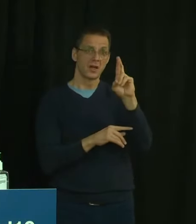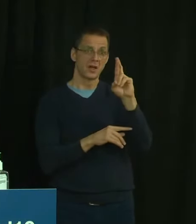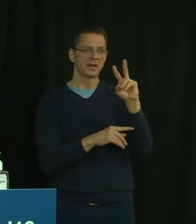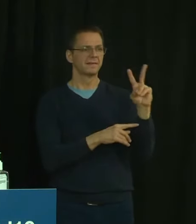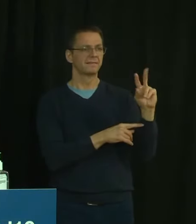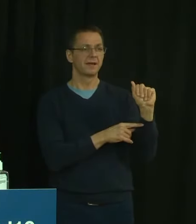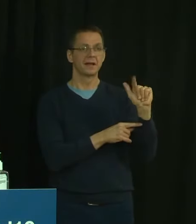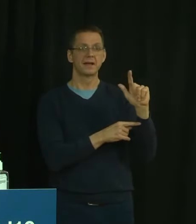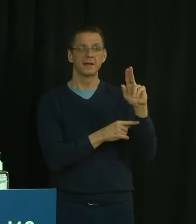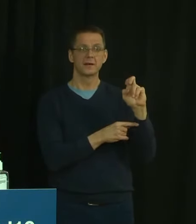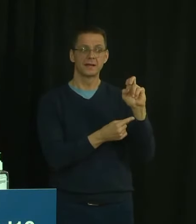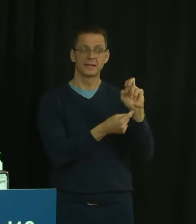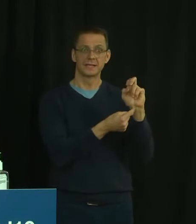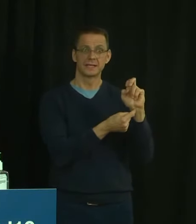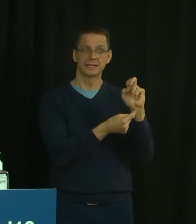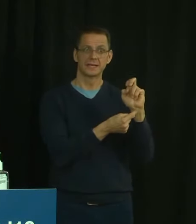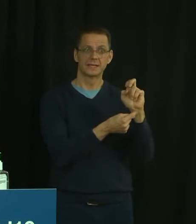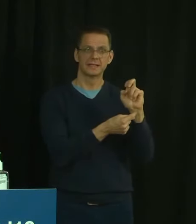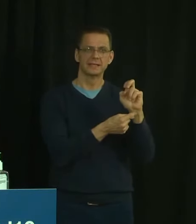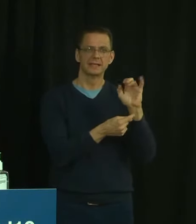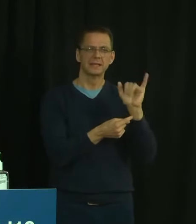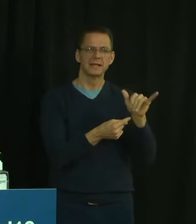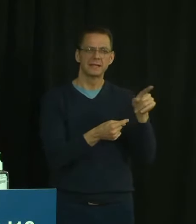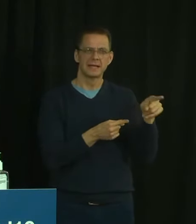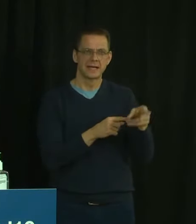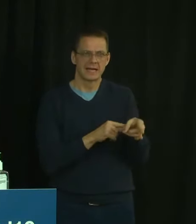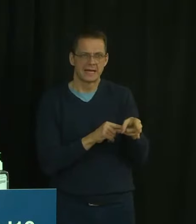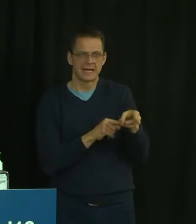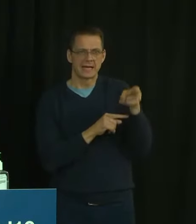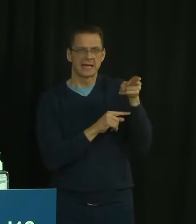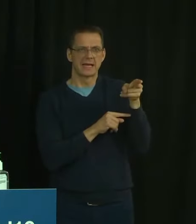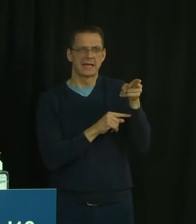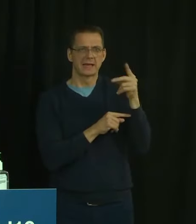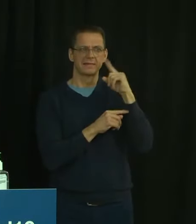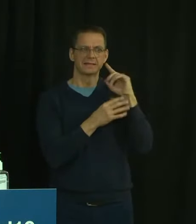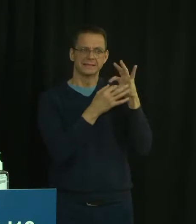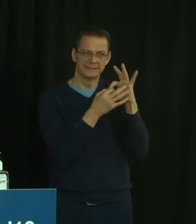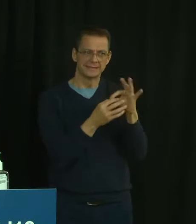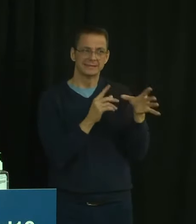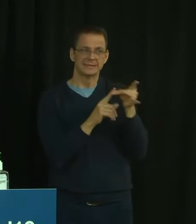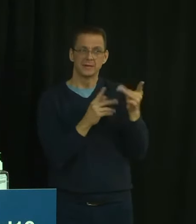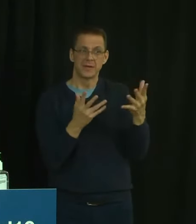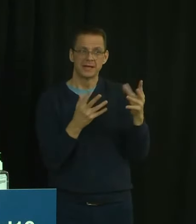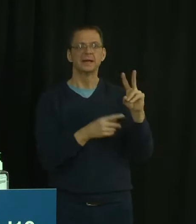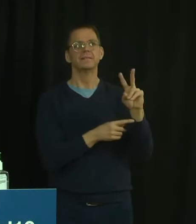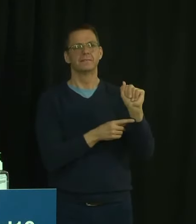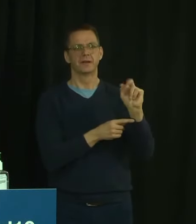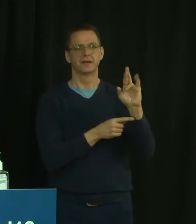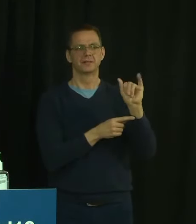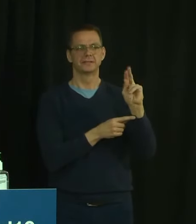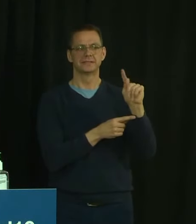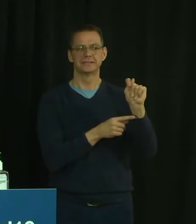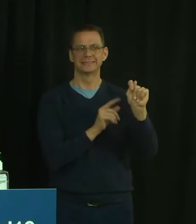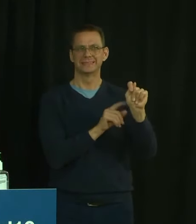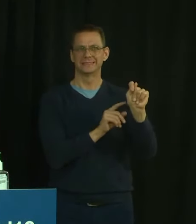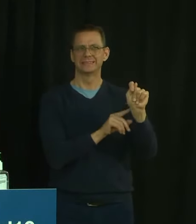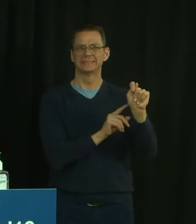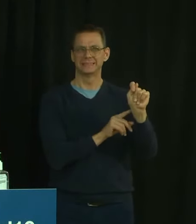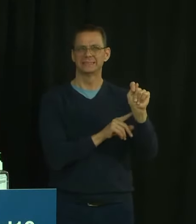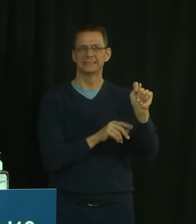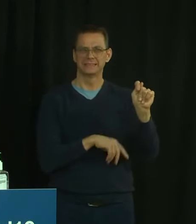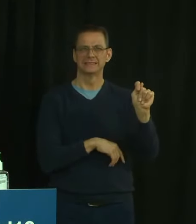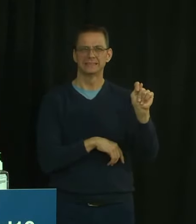is higher for the variant of concern cases than it is for all of our cases together. And so we know that we have crossed over